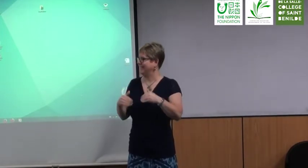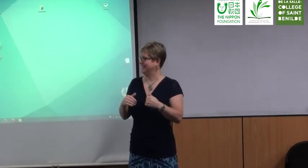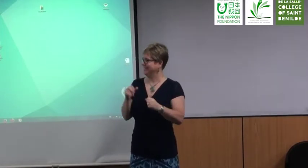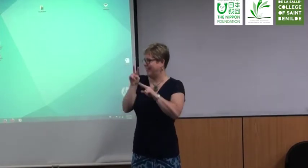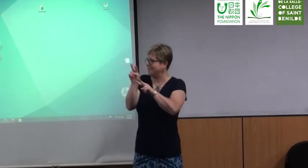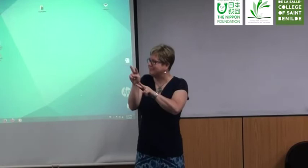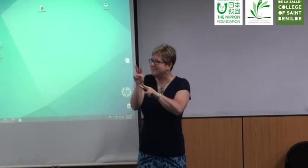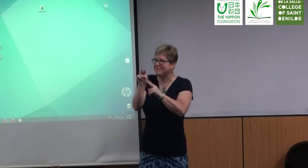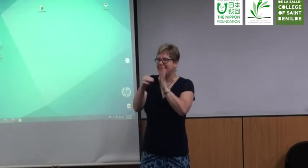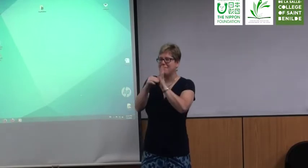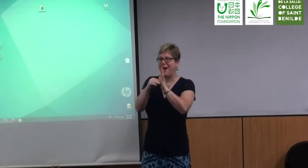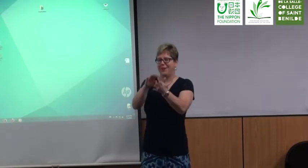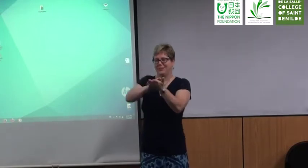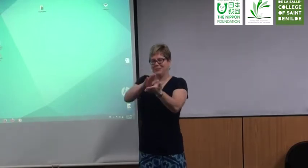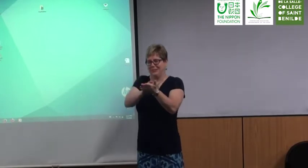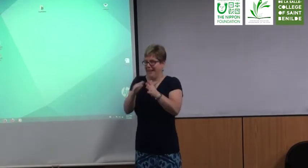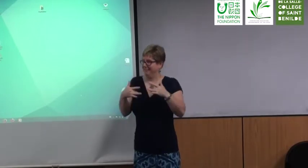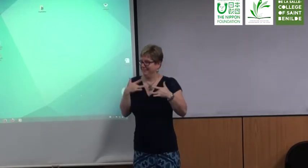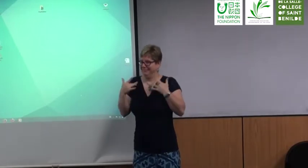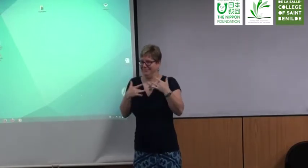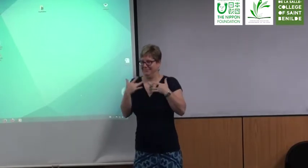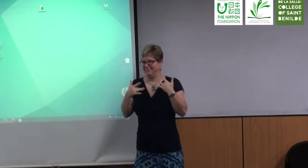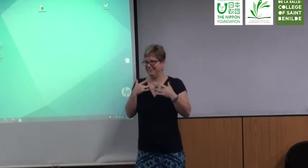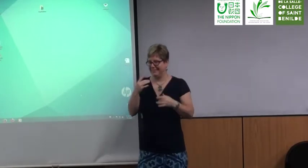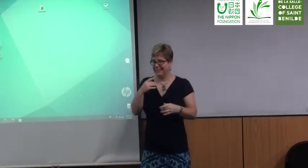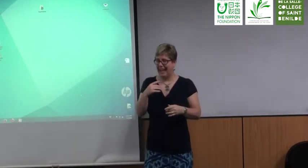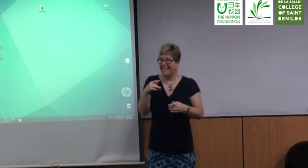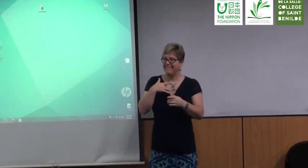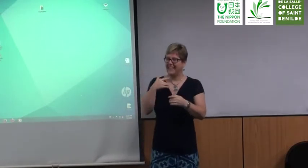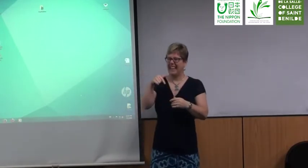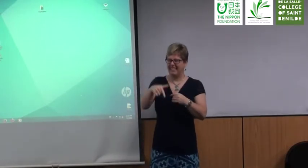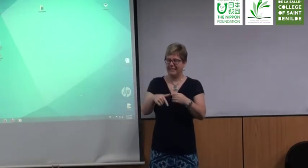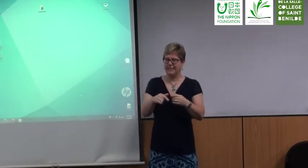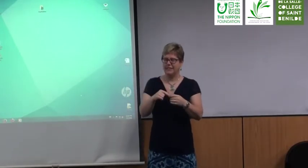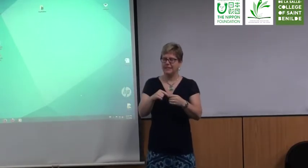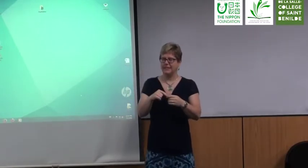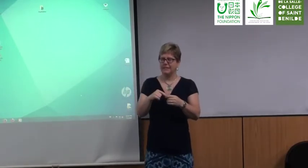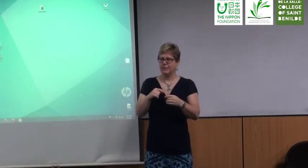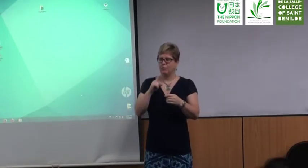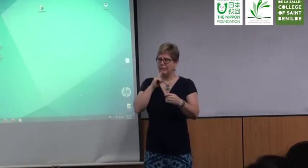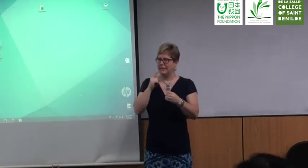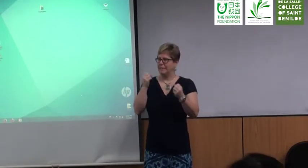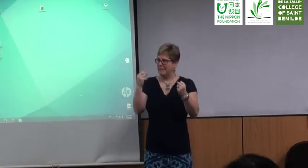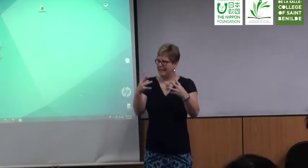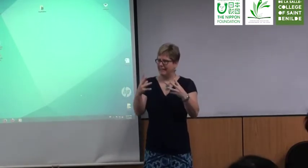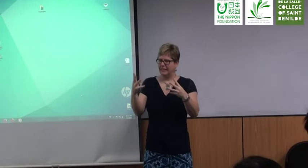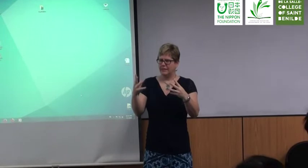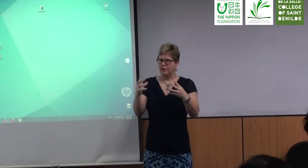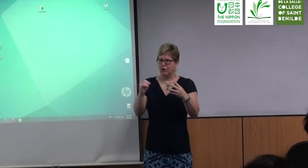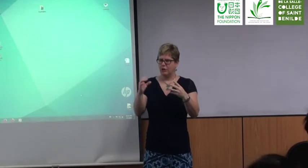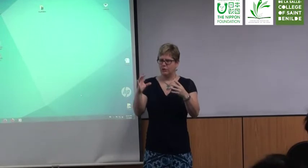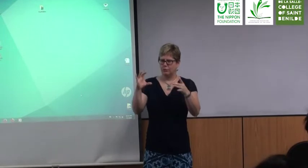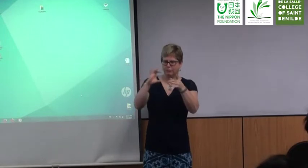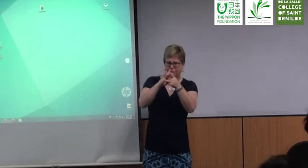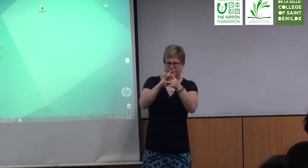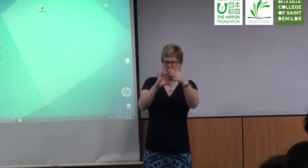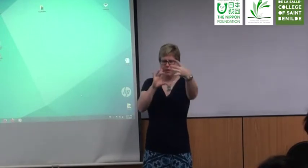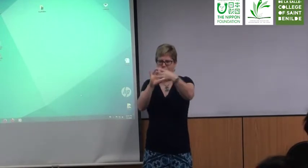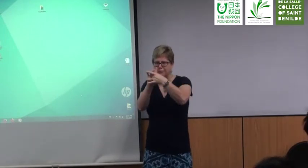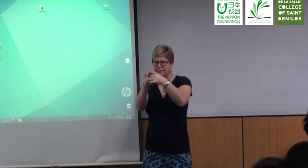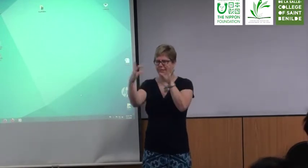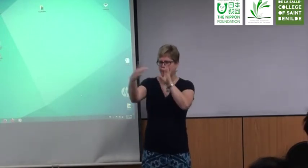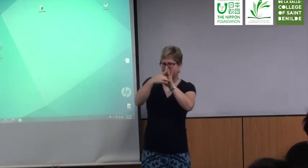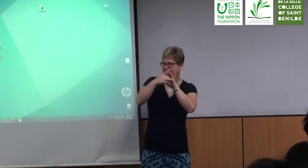You know, it doesn't really matter if you teach adults or younger kids. It's about your own love and passion